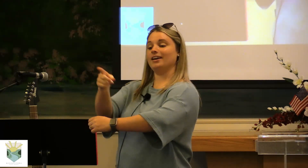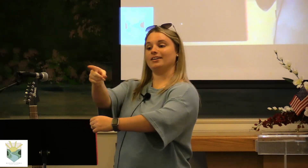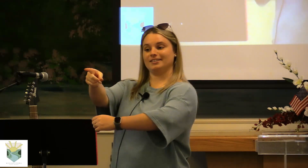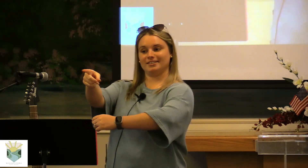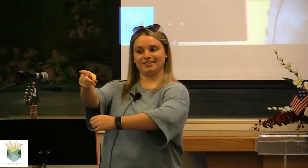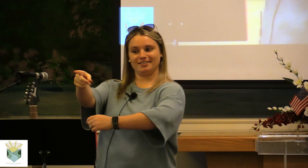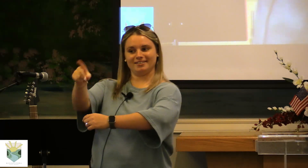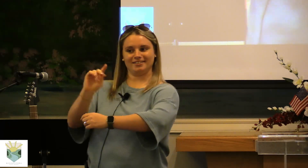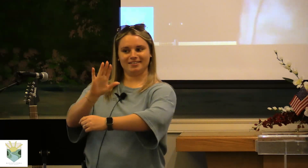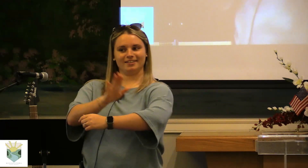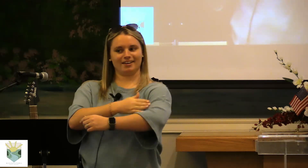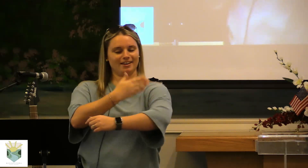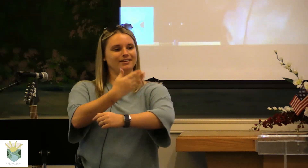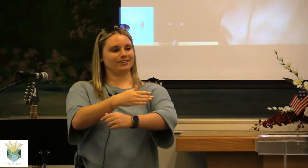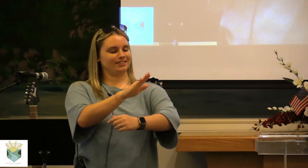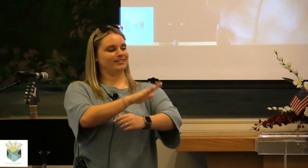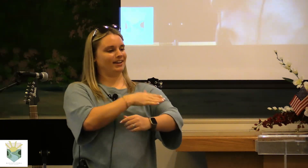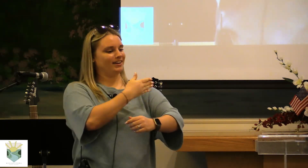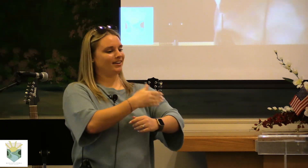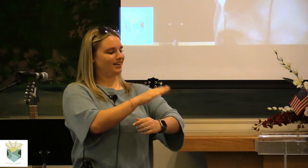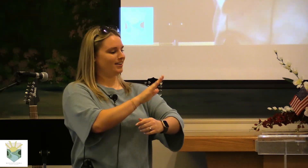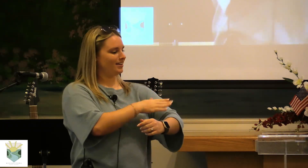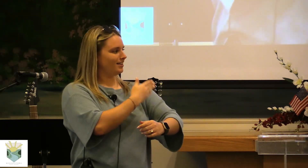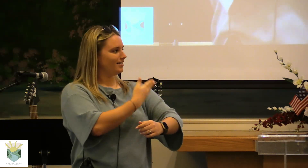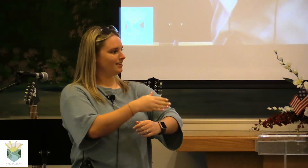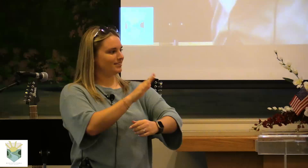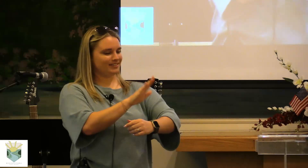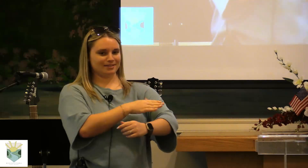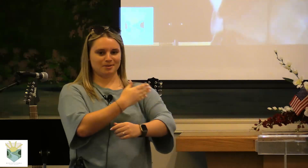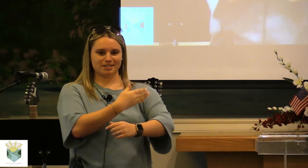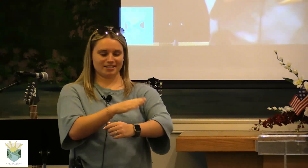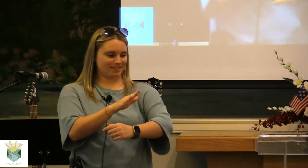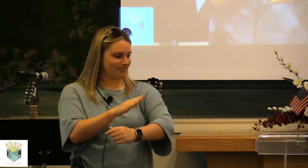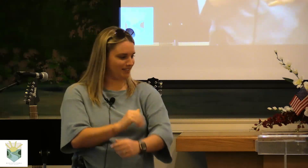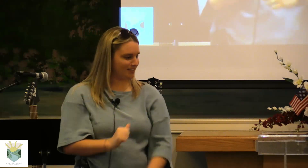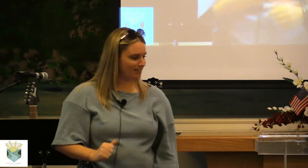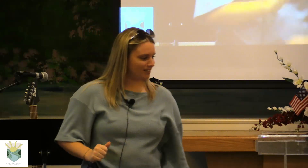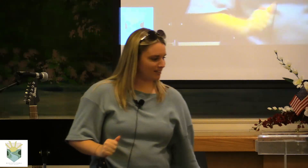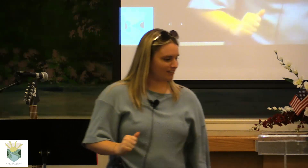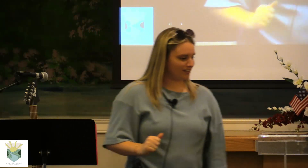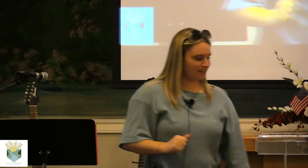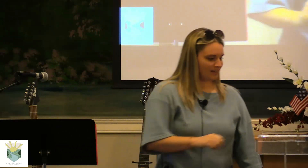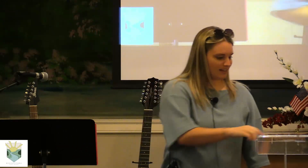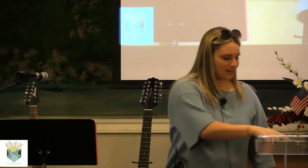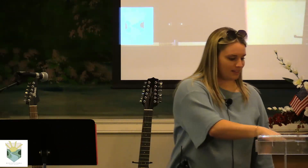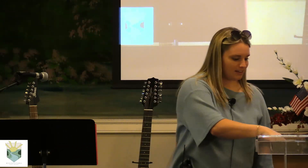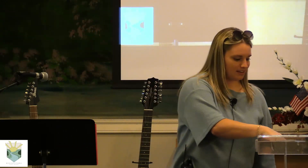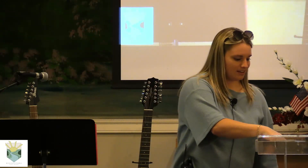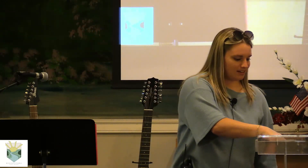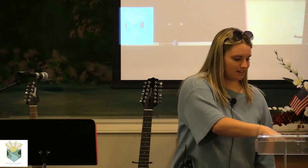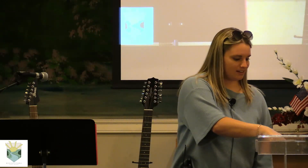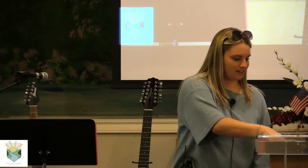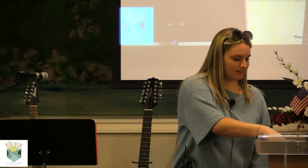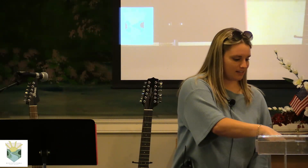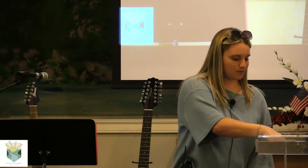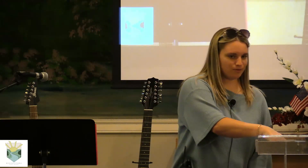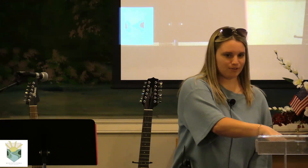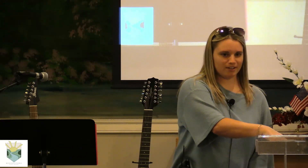Yes. Like a conductor, yeah. This is music. And then last one for this.